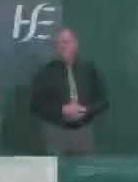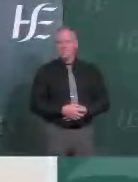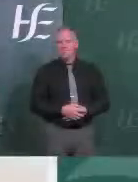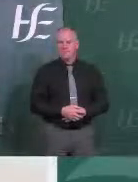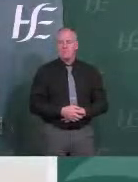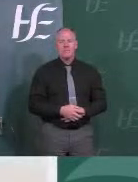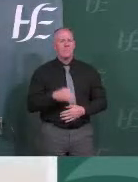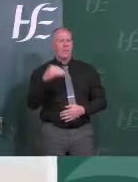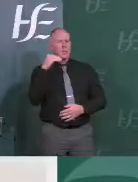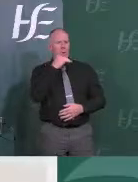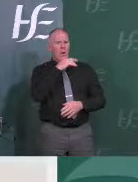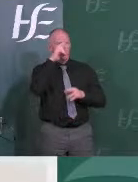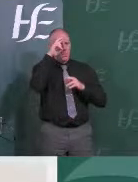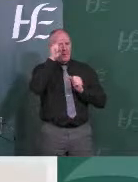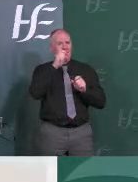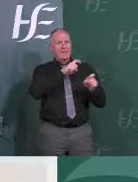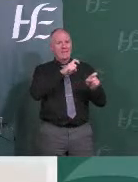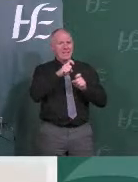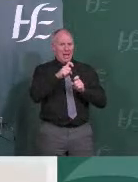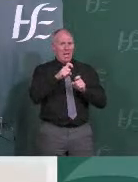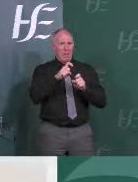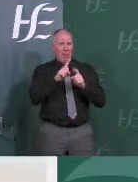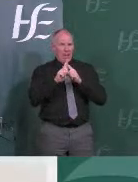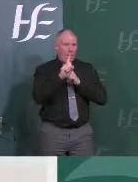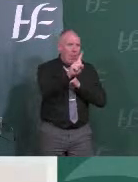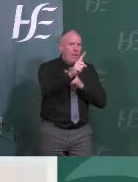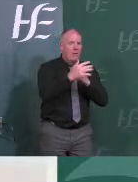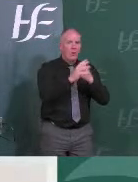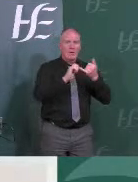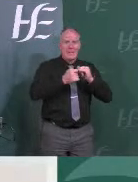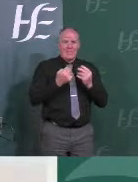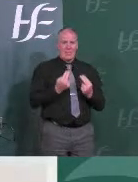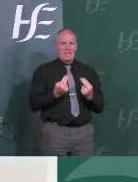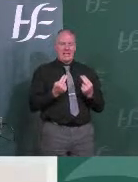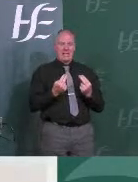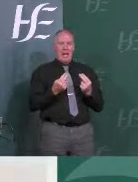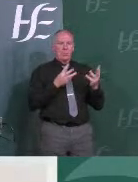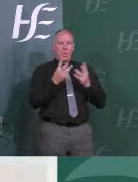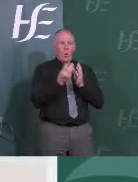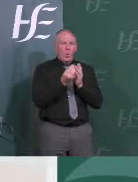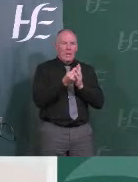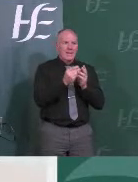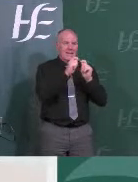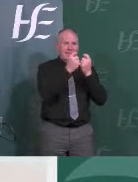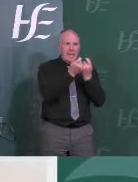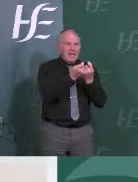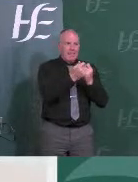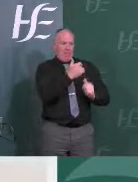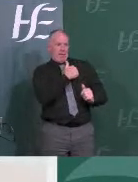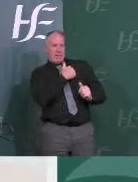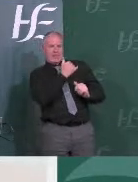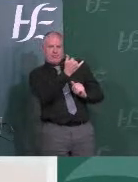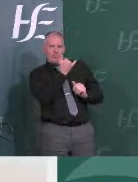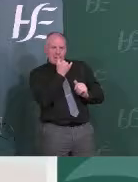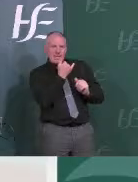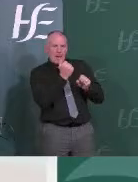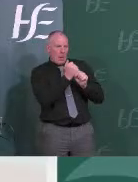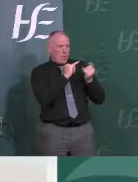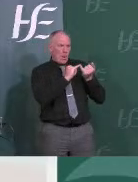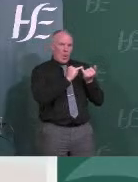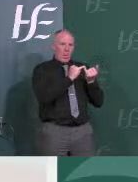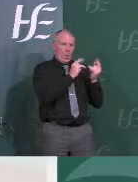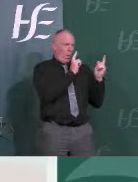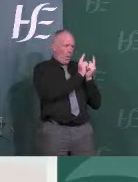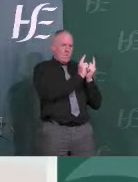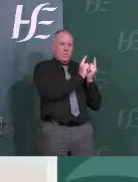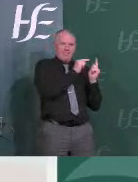very important to still continue to come forward for testing and to engage with our contact tracing teams when they make contact with you.